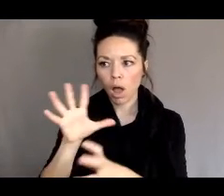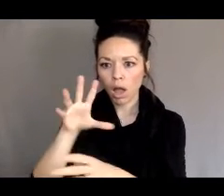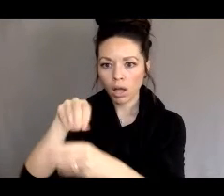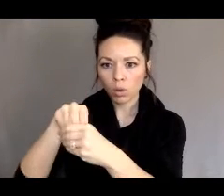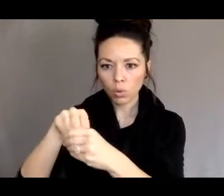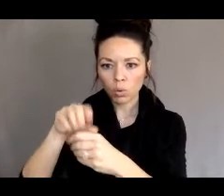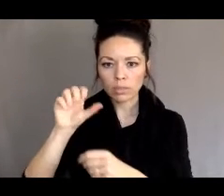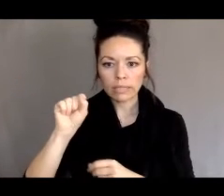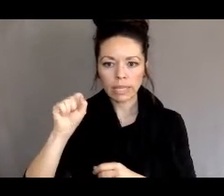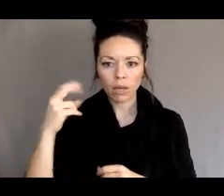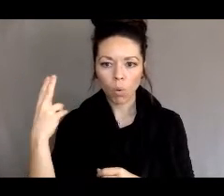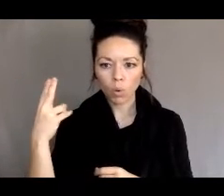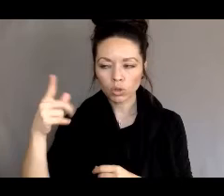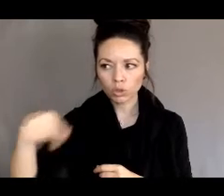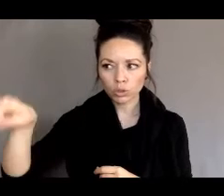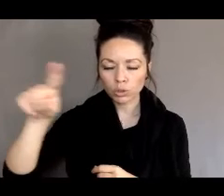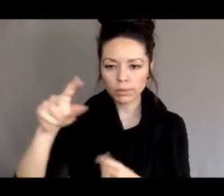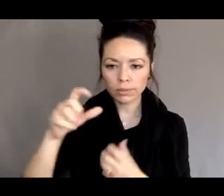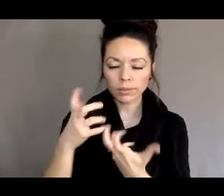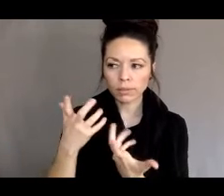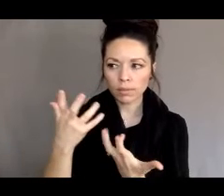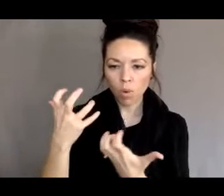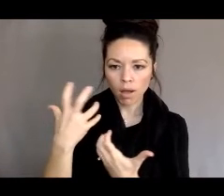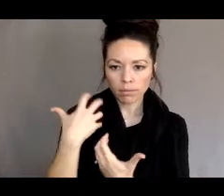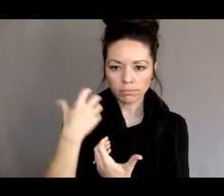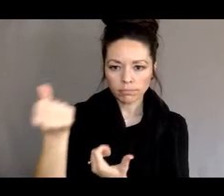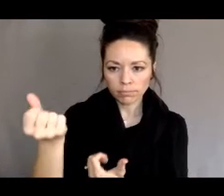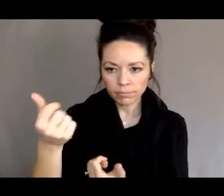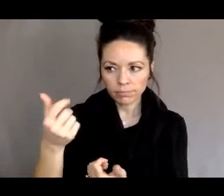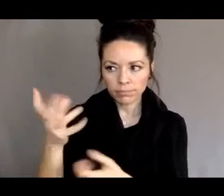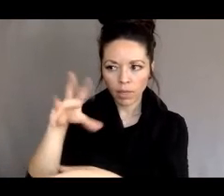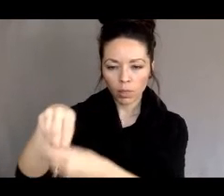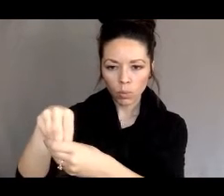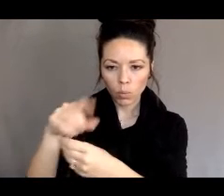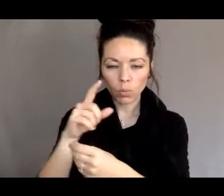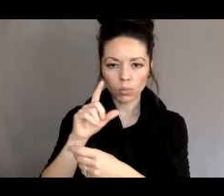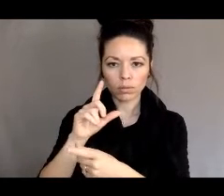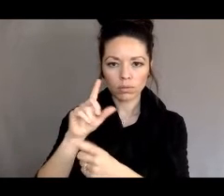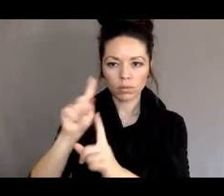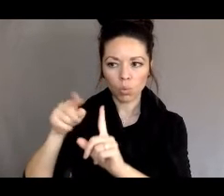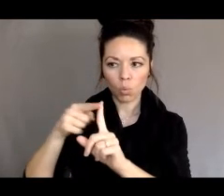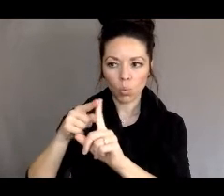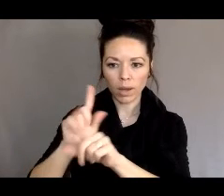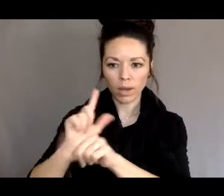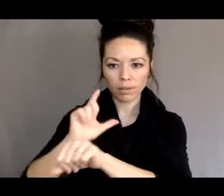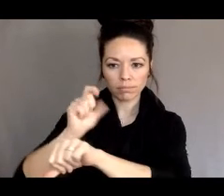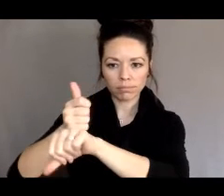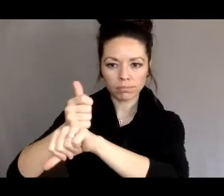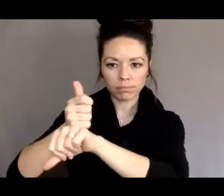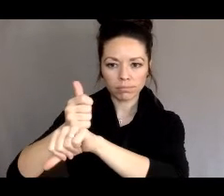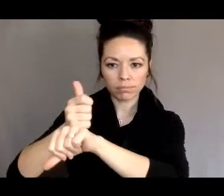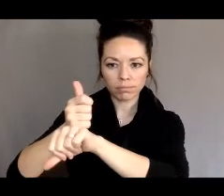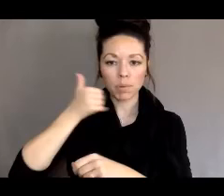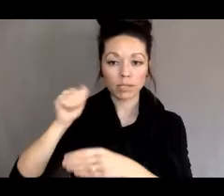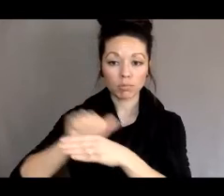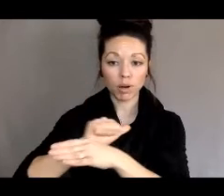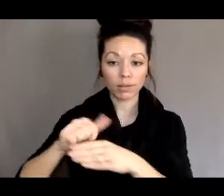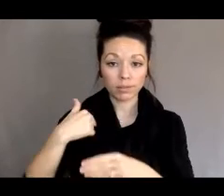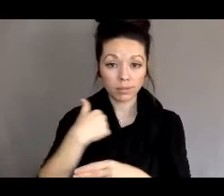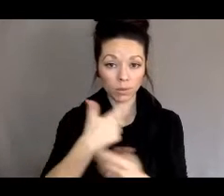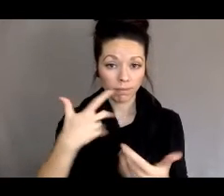that advisory committee on telemedicine best practices. Because as we have heard